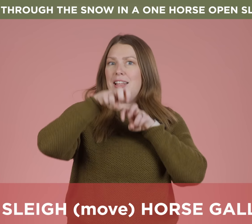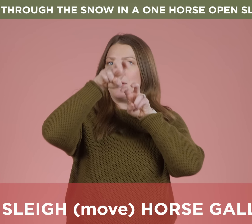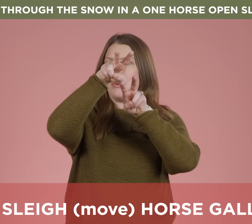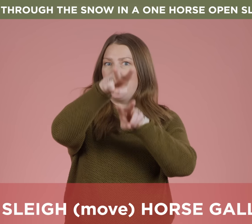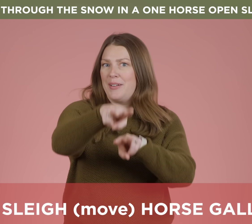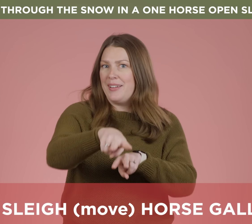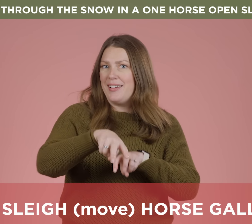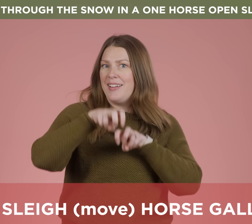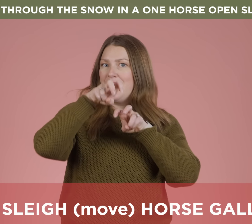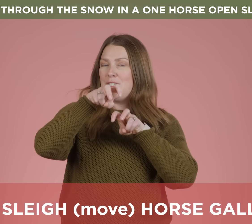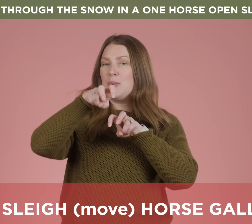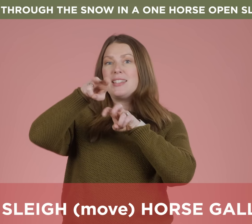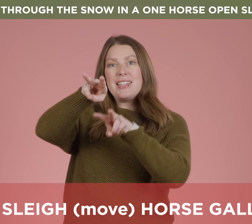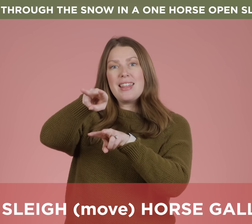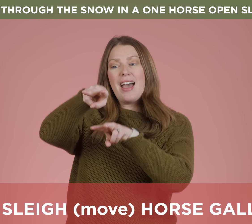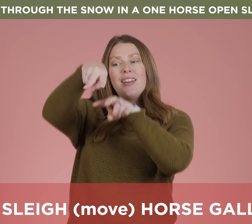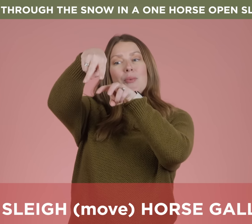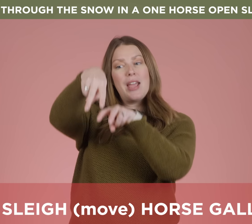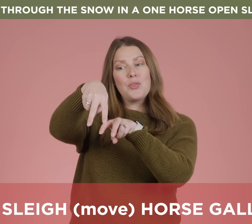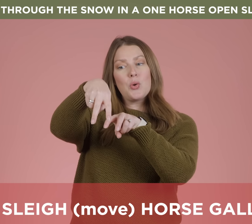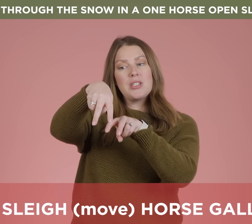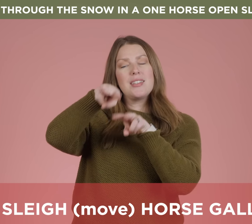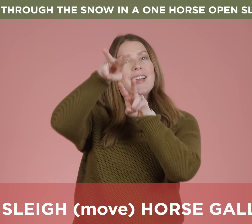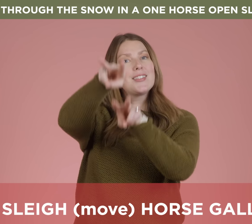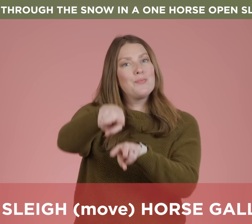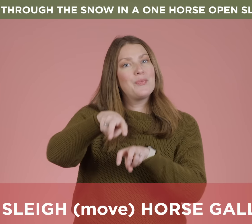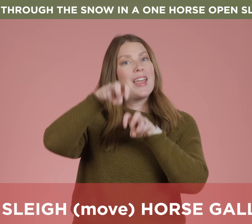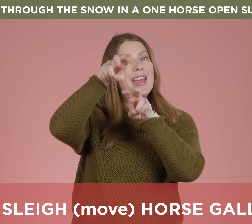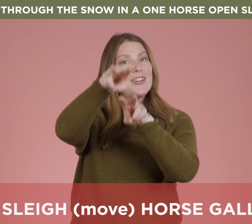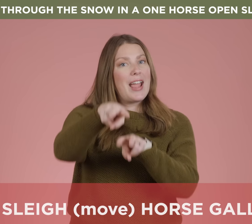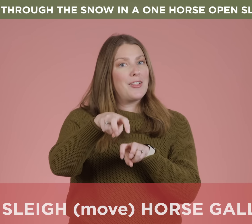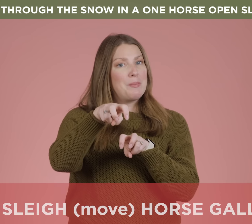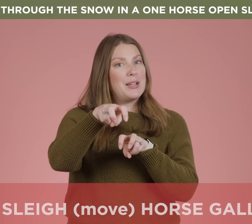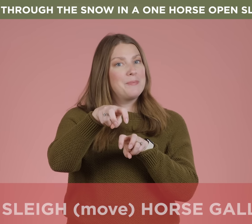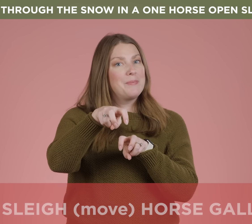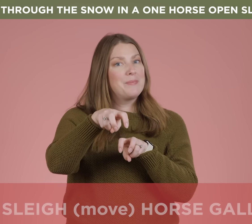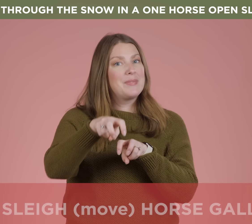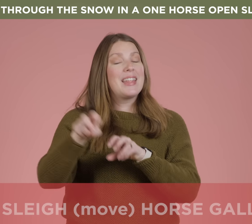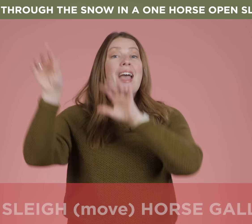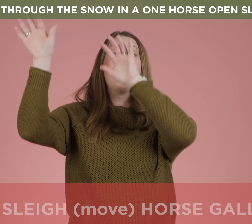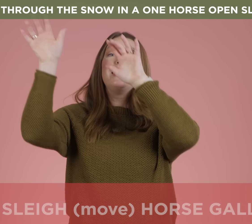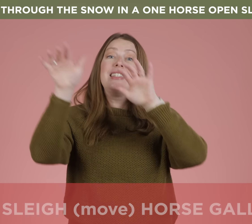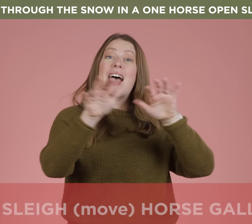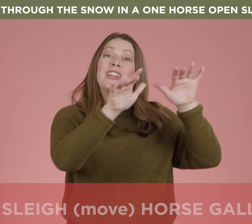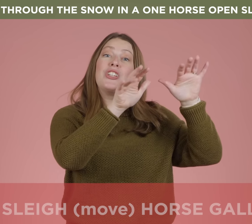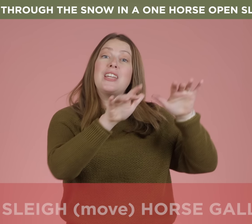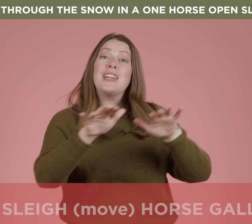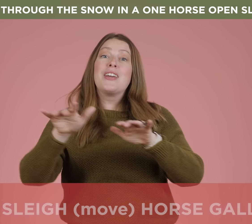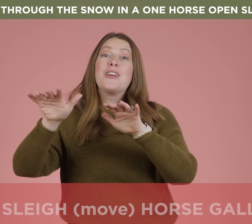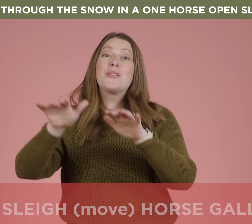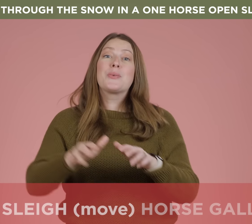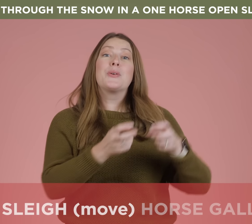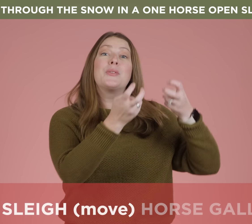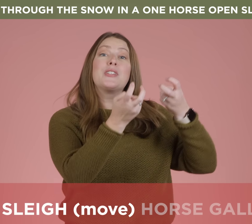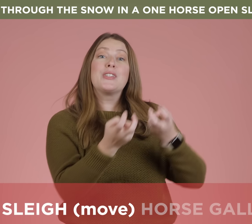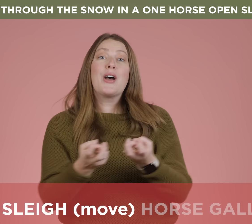gallop. Do we see that? We have the horse's legs, and they're galloping. Dashing through the